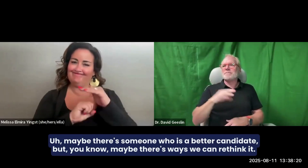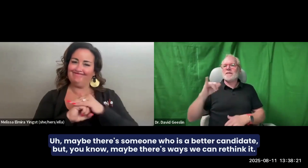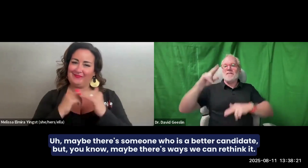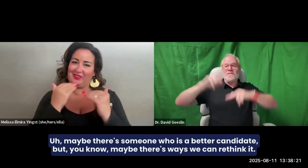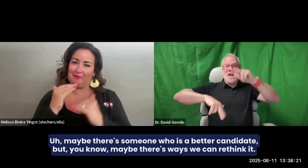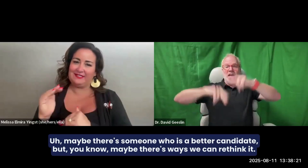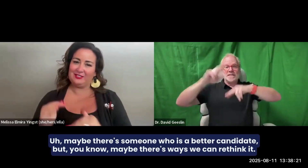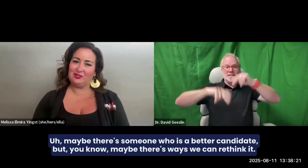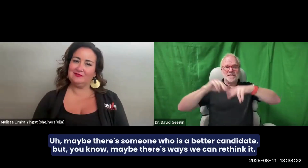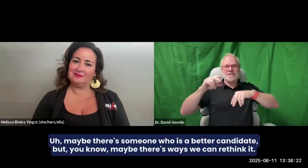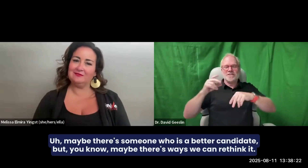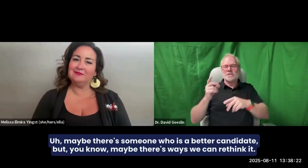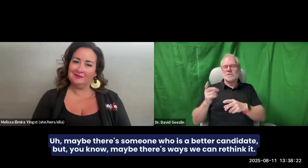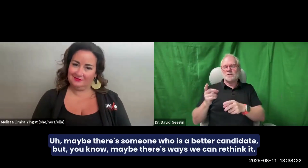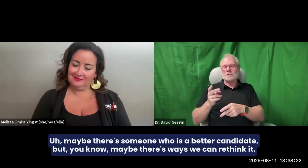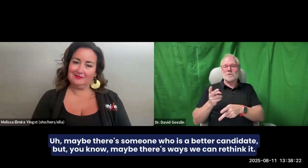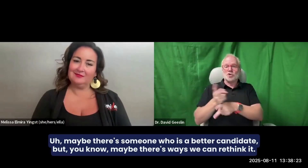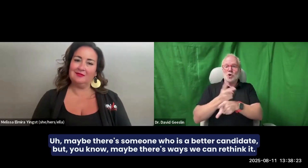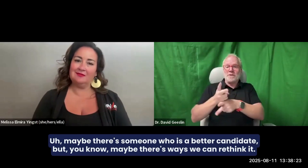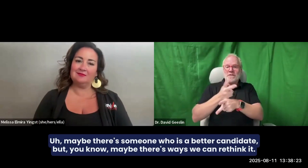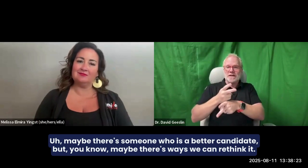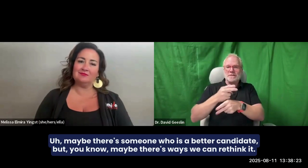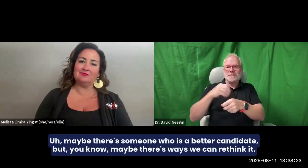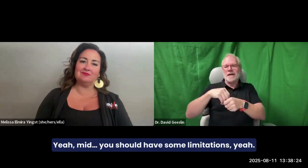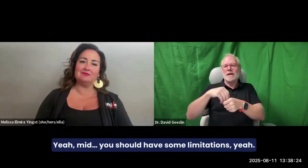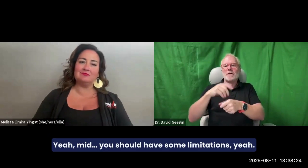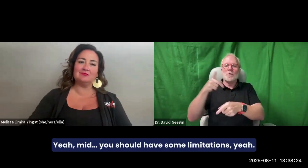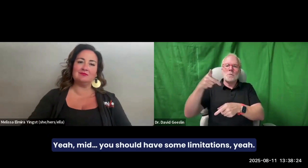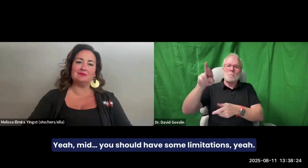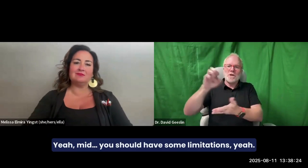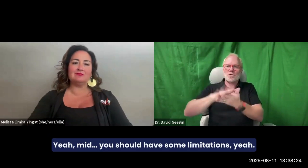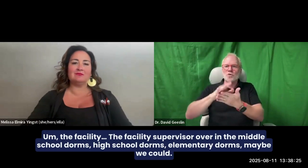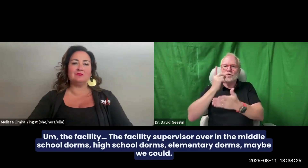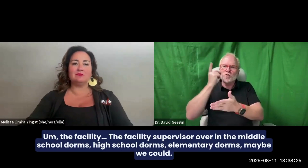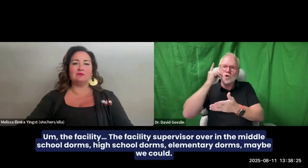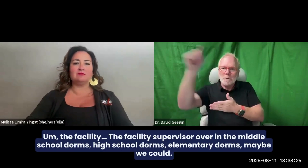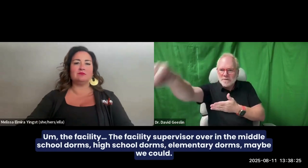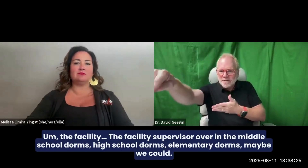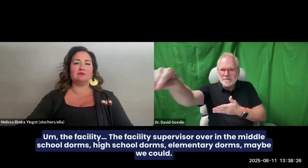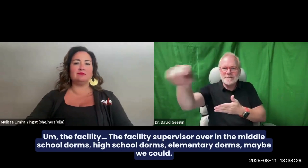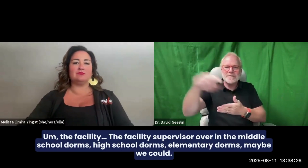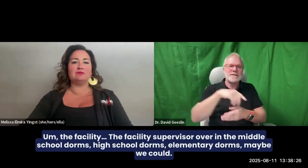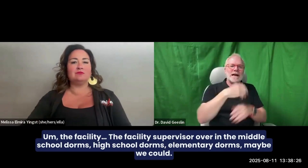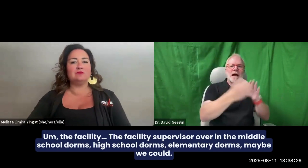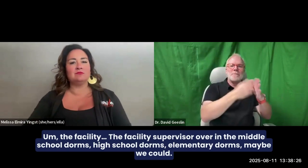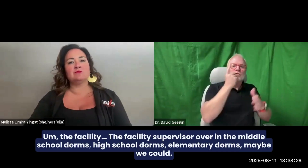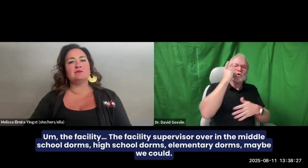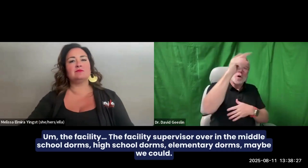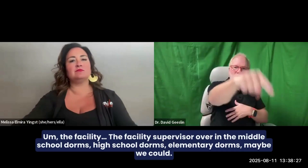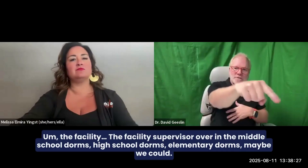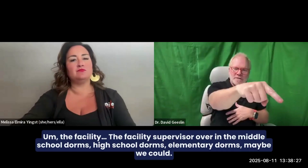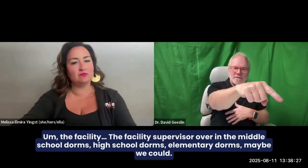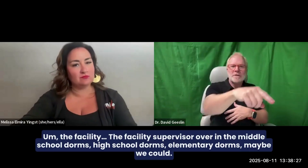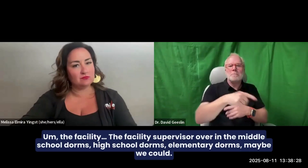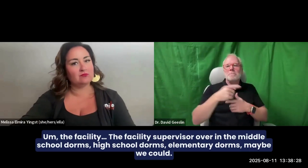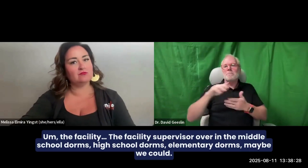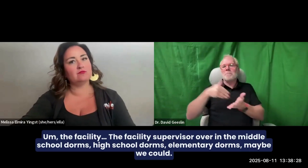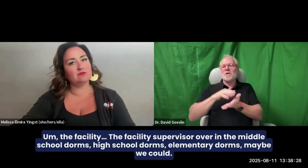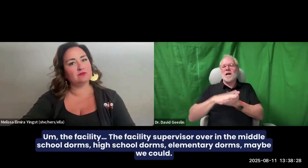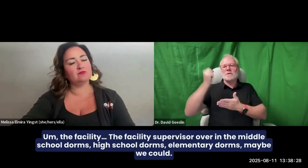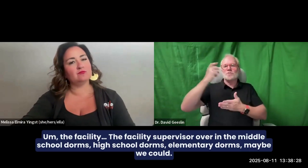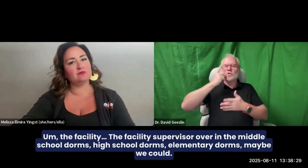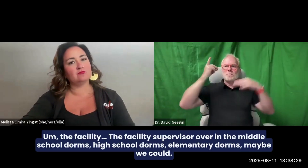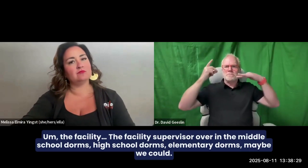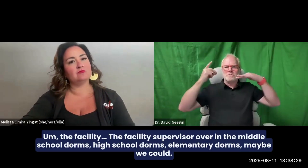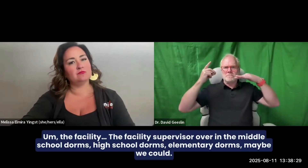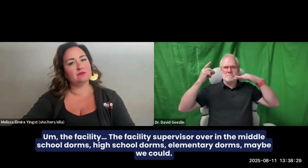but maybe there's ways we can rethink it. Um, Yeah. the Mention some facility, limitations. Yeah. the facility supervisor over